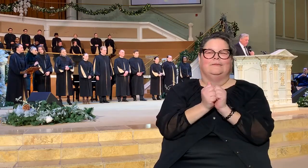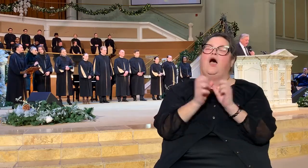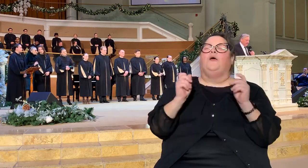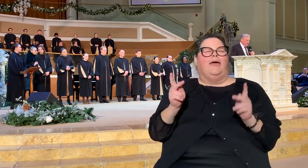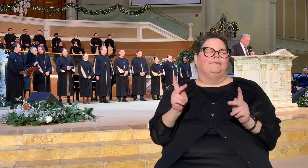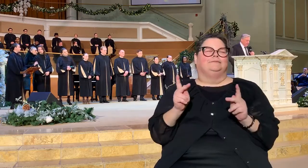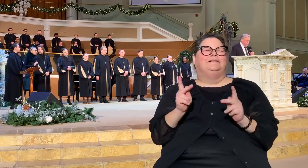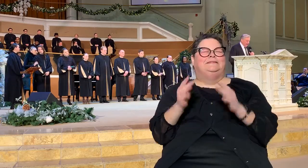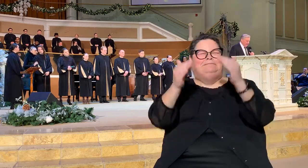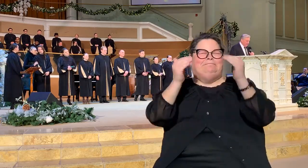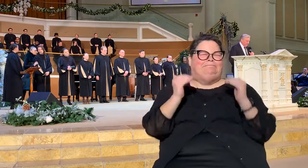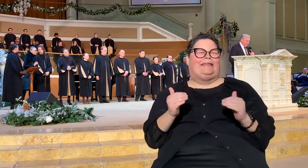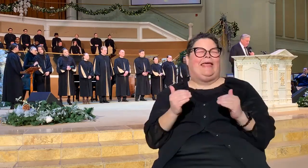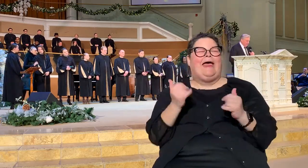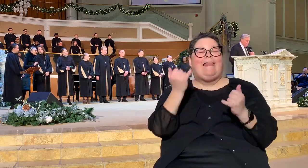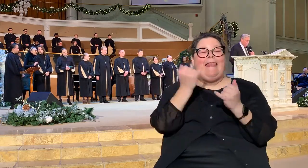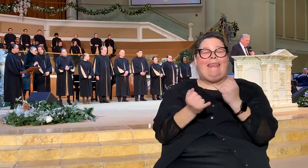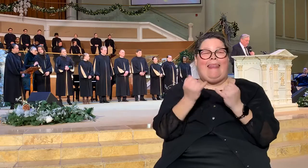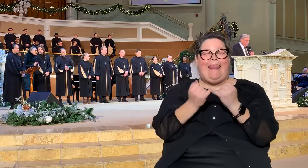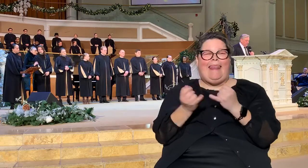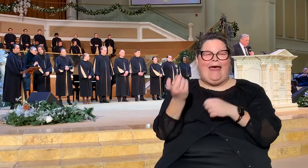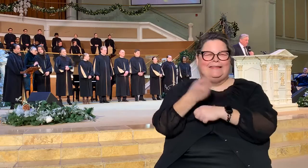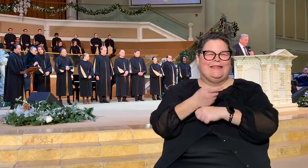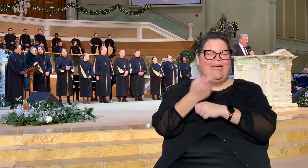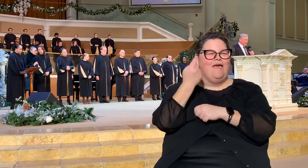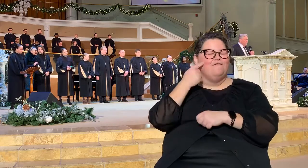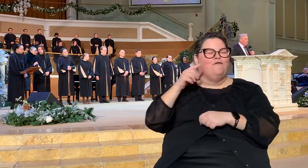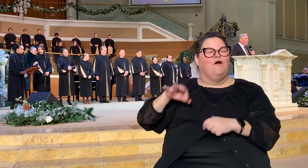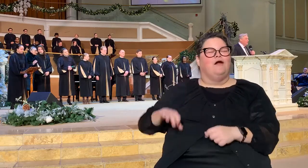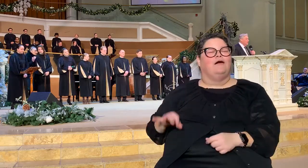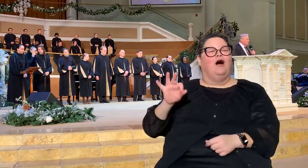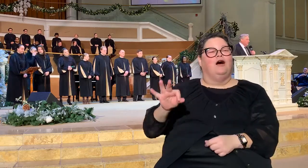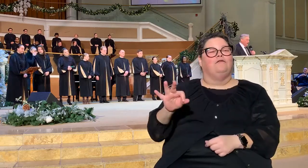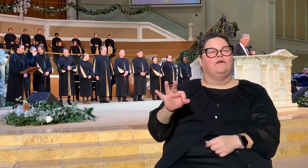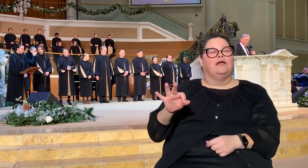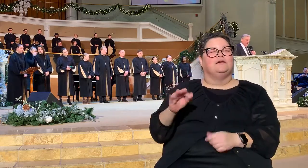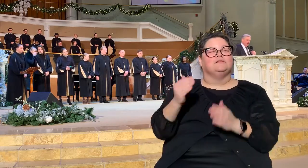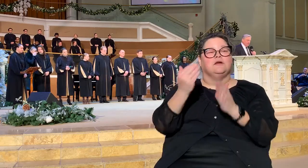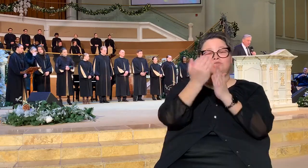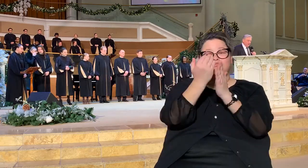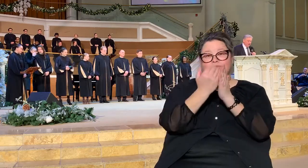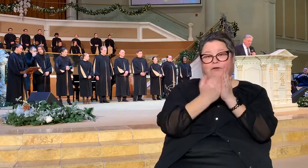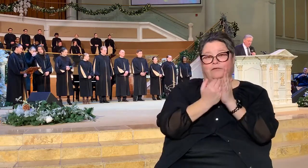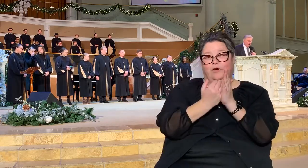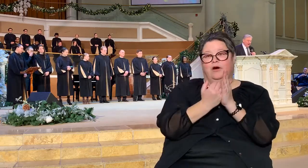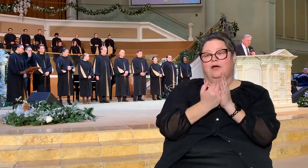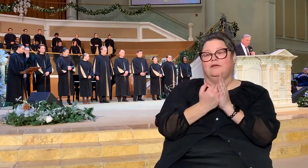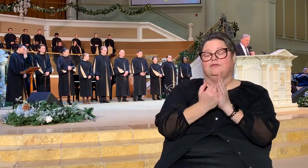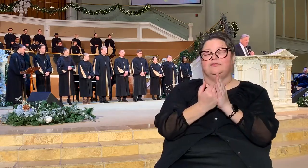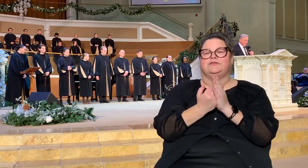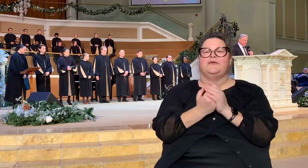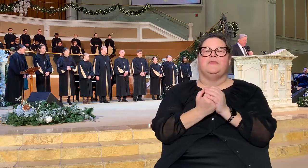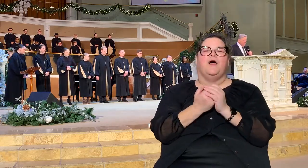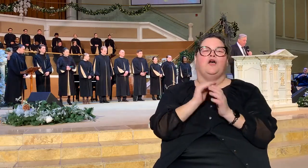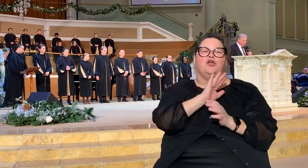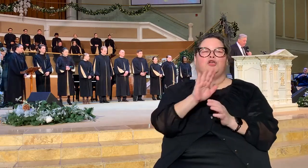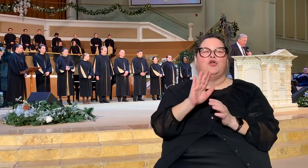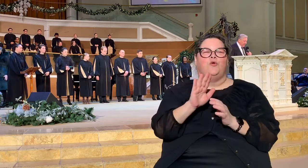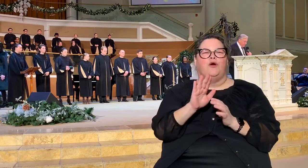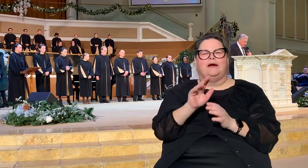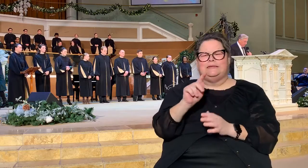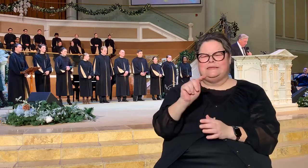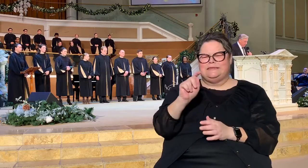contributions to be made is today, December 23rd. So if you wanted to get credit for another couple $100,000 this year, put it